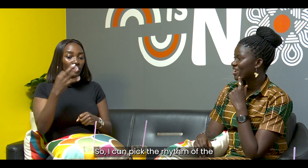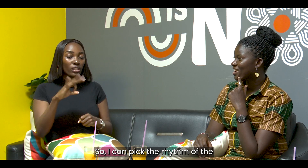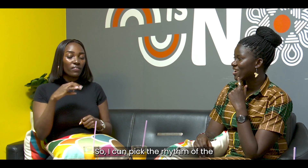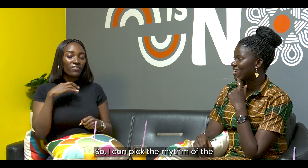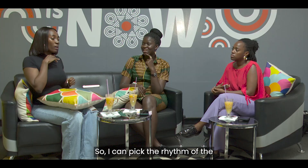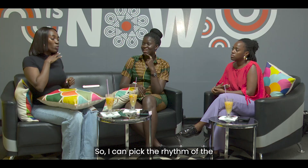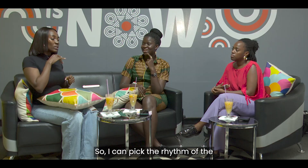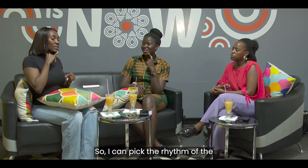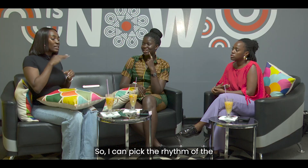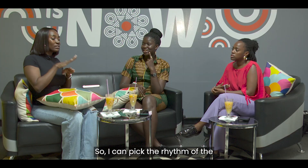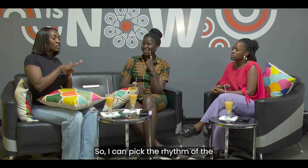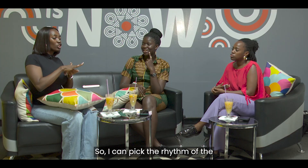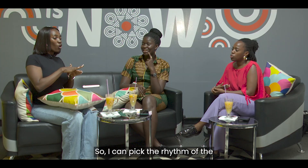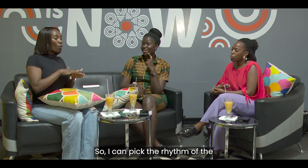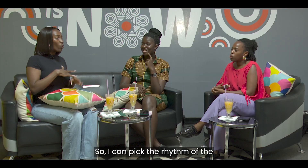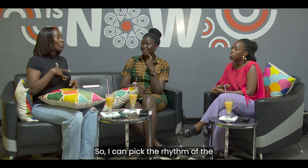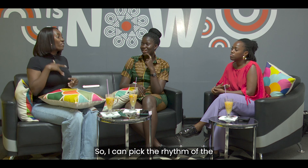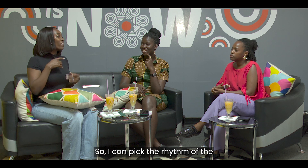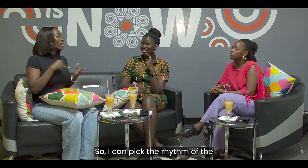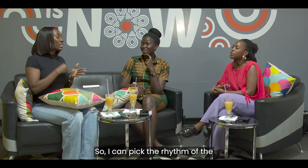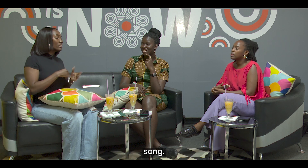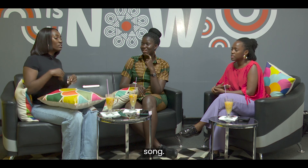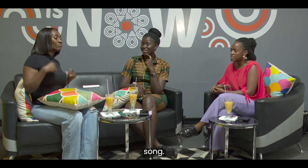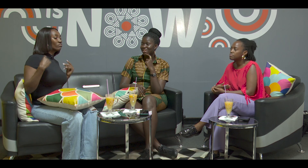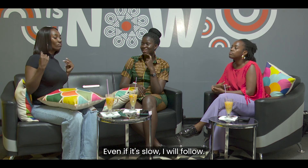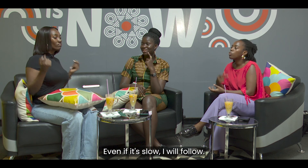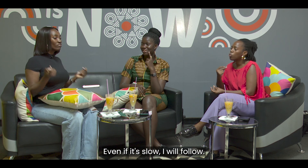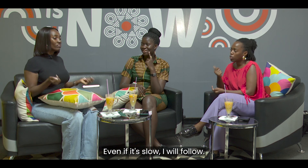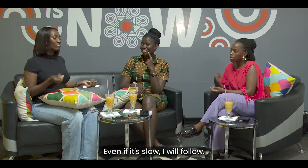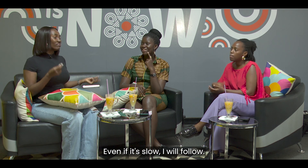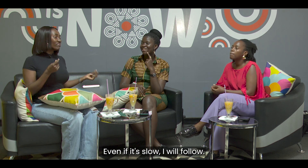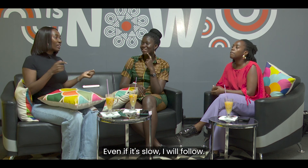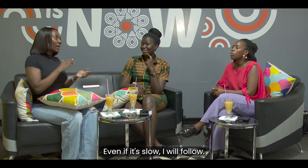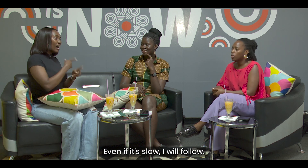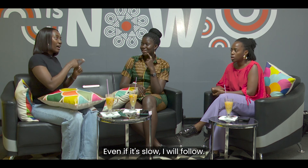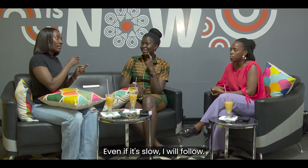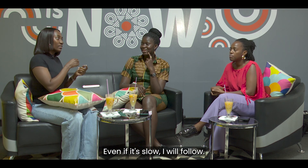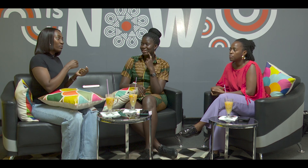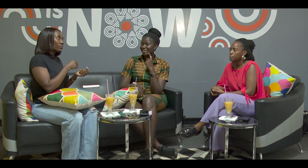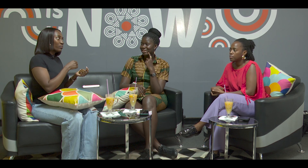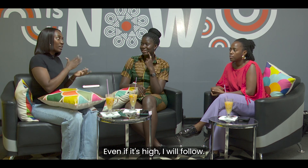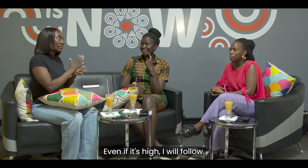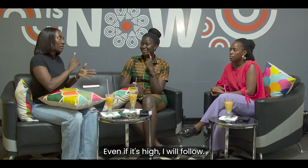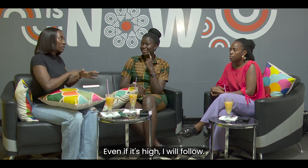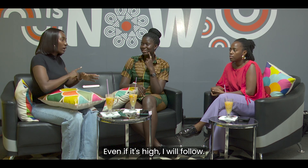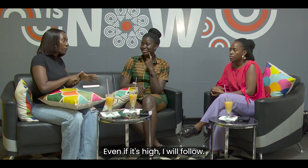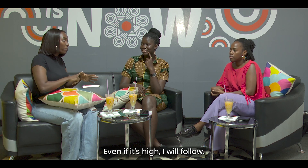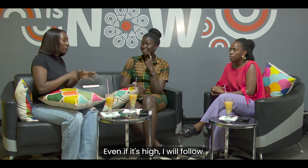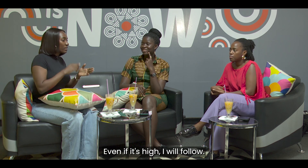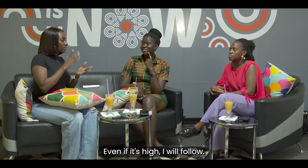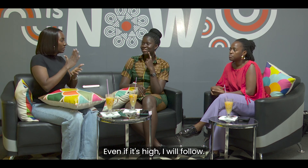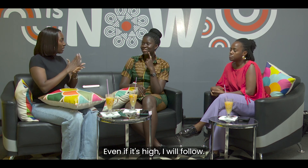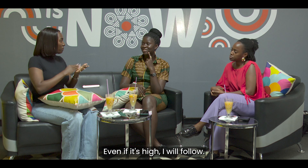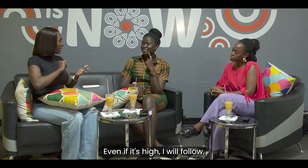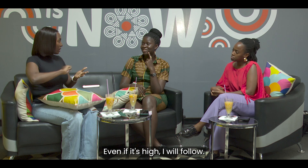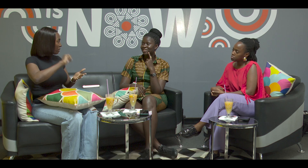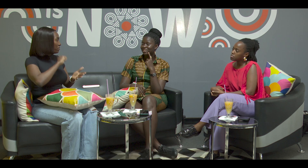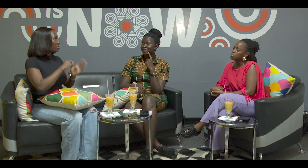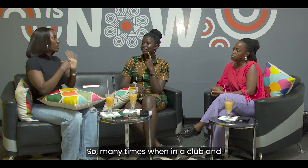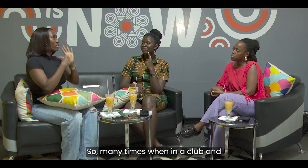pick the rhythm of the song. Even if it's slow, I will follow. Even if it's high, I will follow. So many times